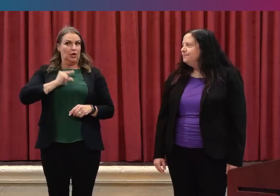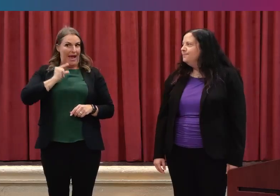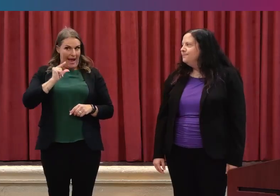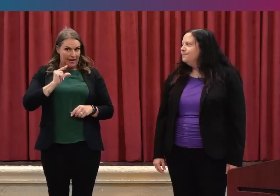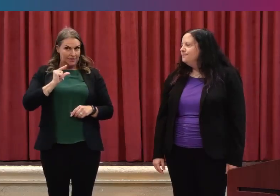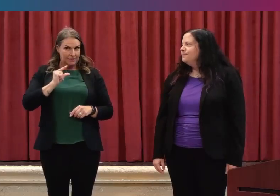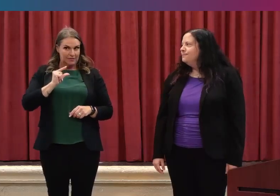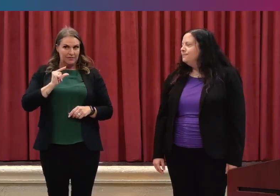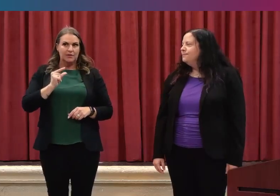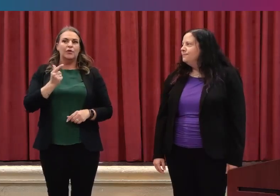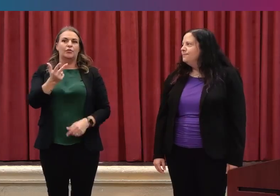the area?